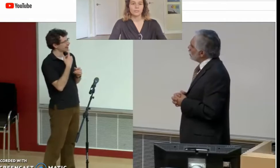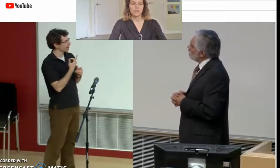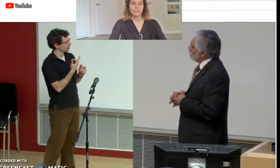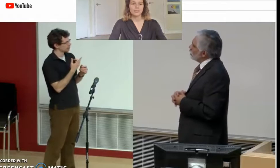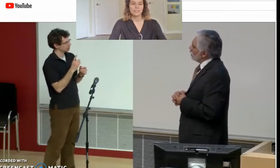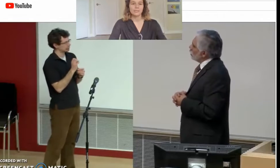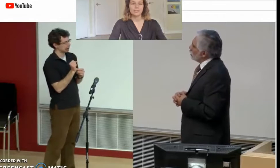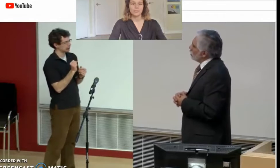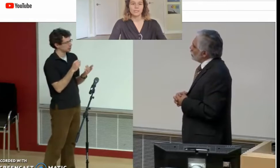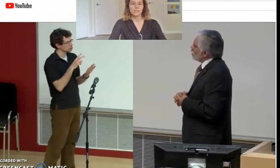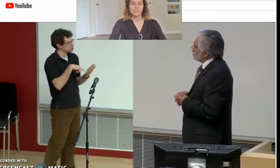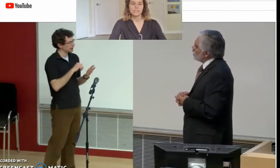I think it's interesting because